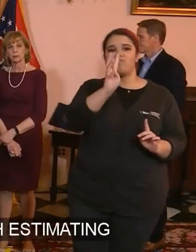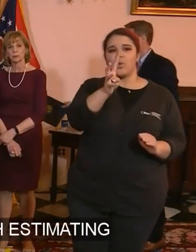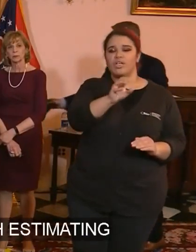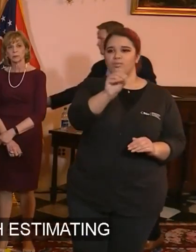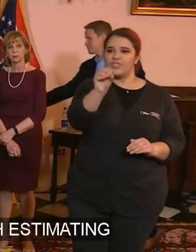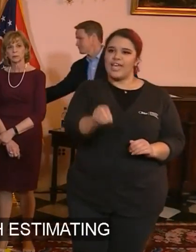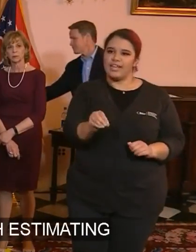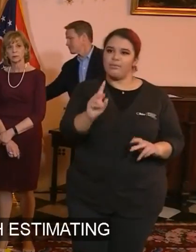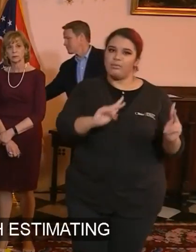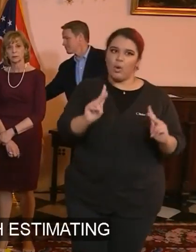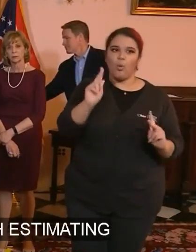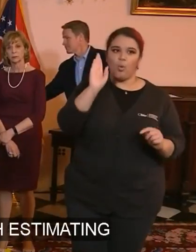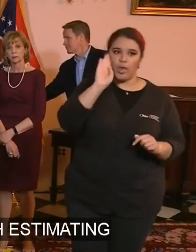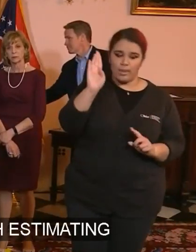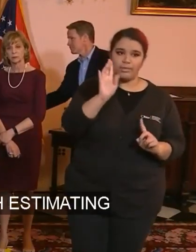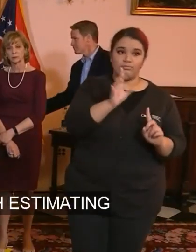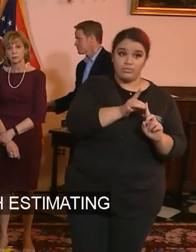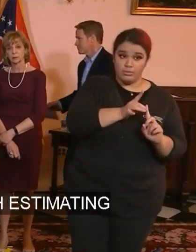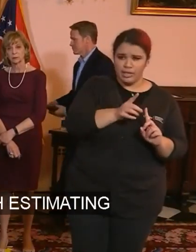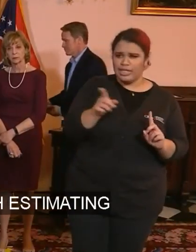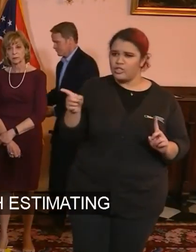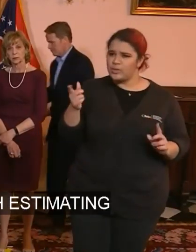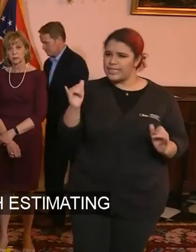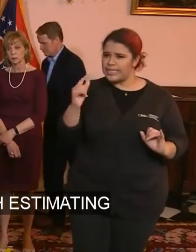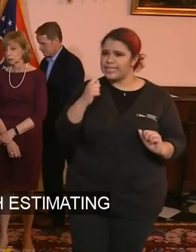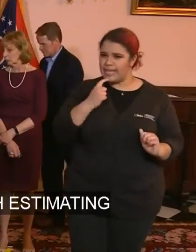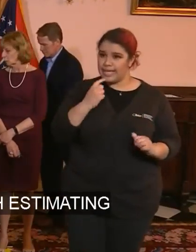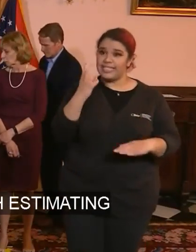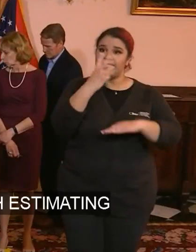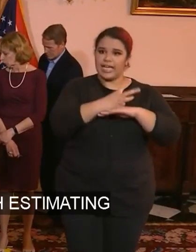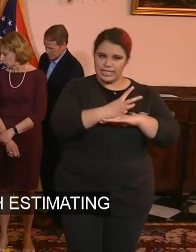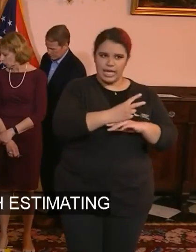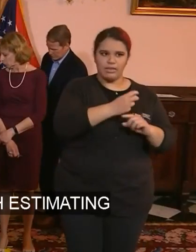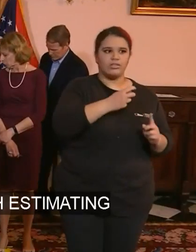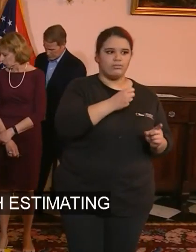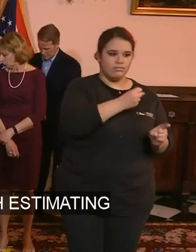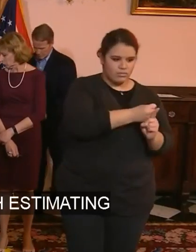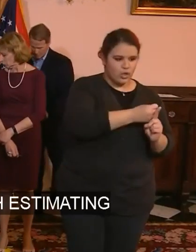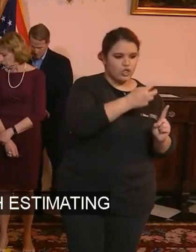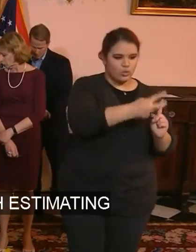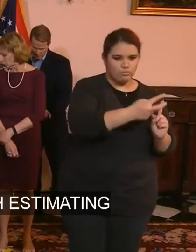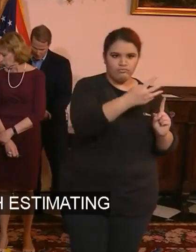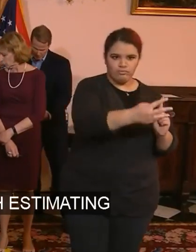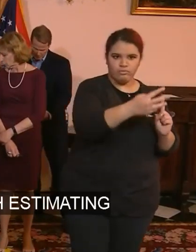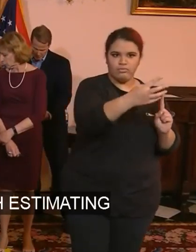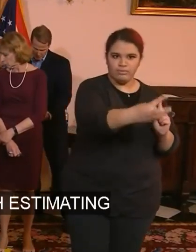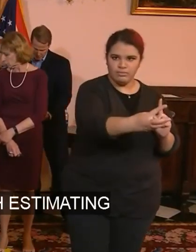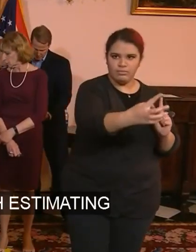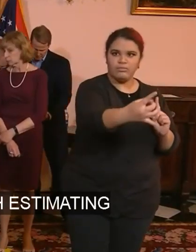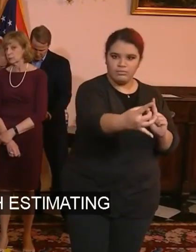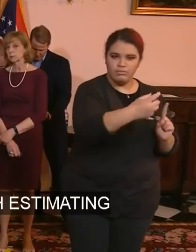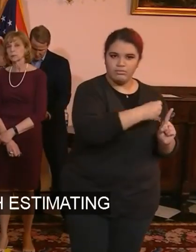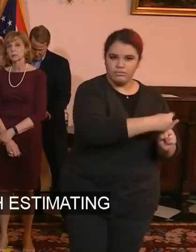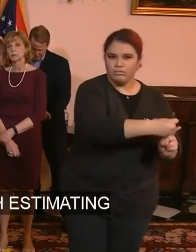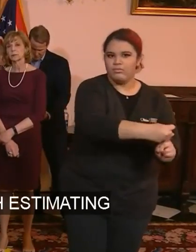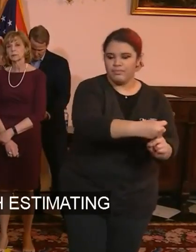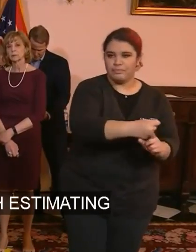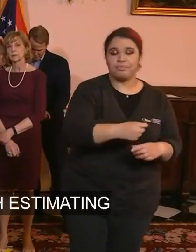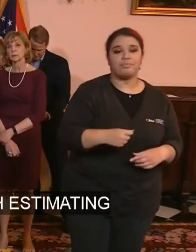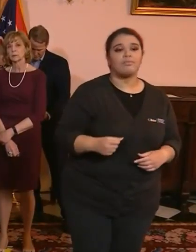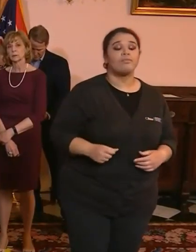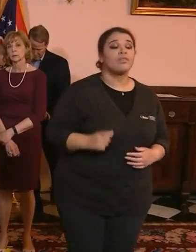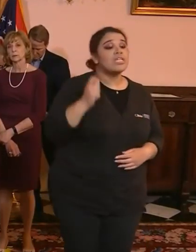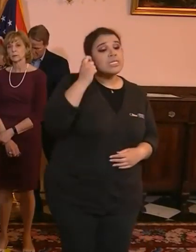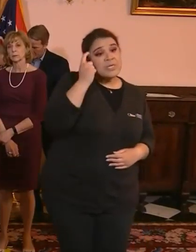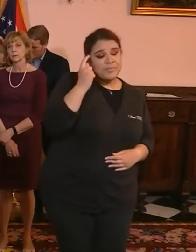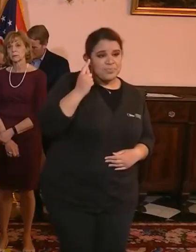the estimated rate at which the population doubles? Yeah, so some of the numbers, and it has ranged from 40% to